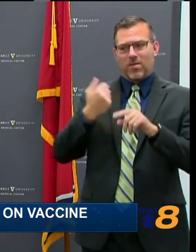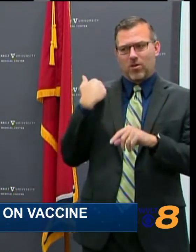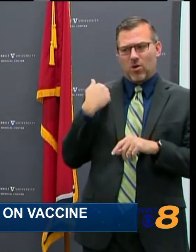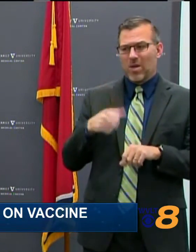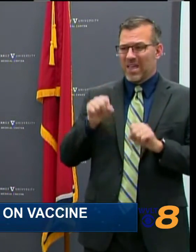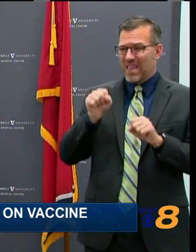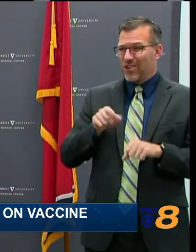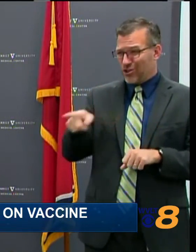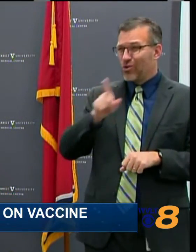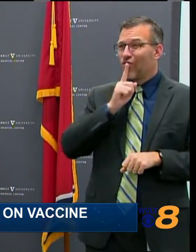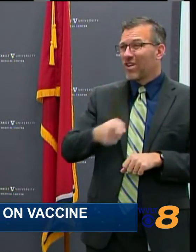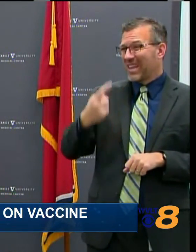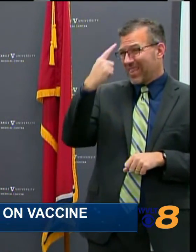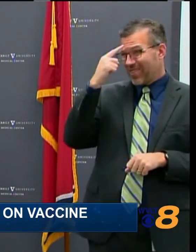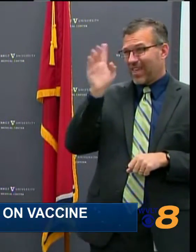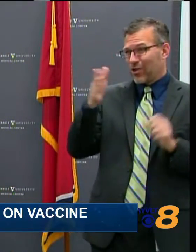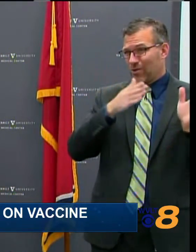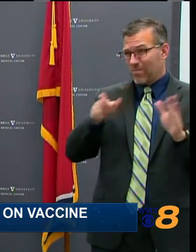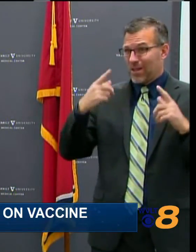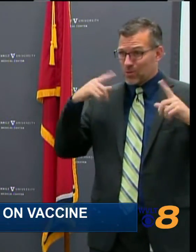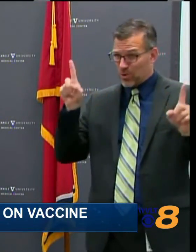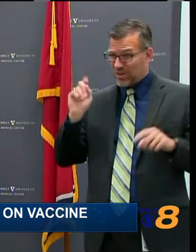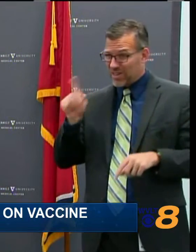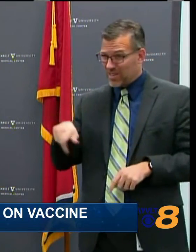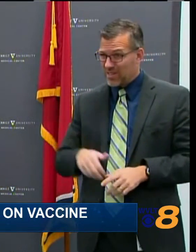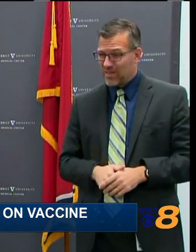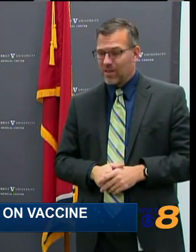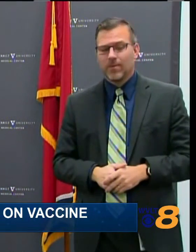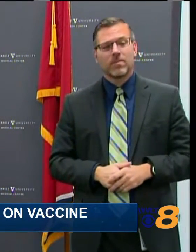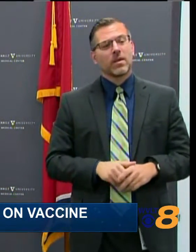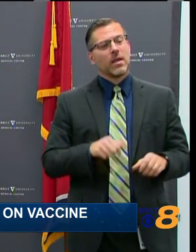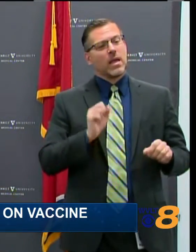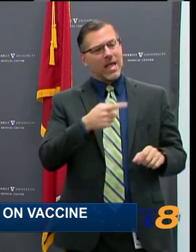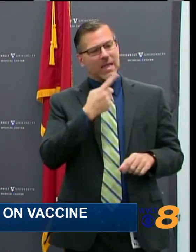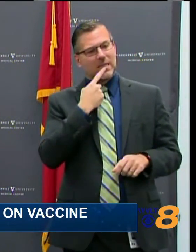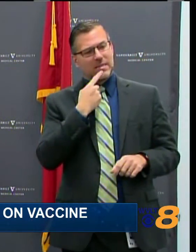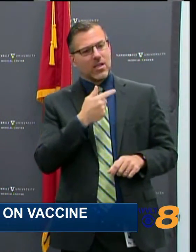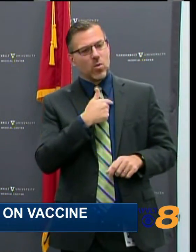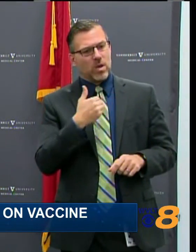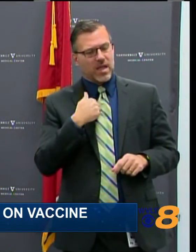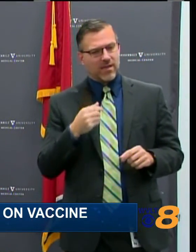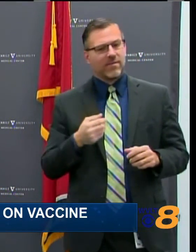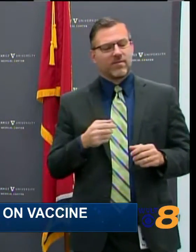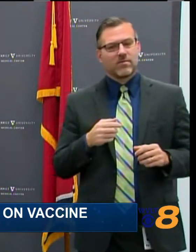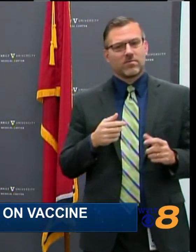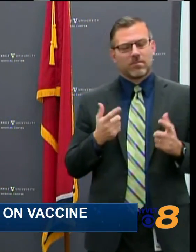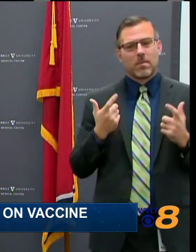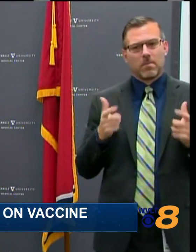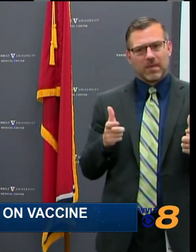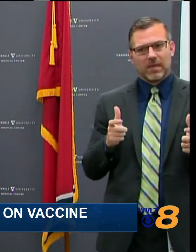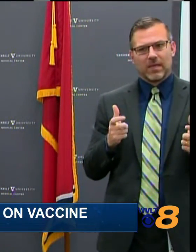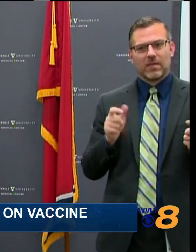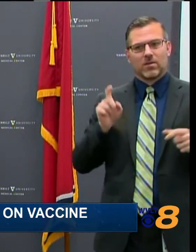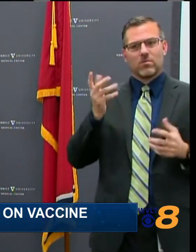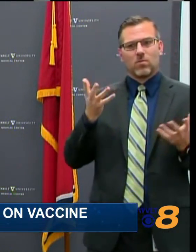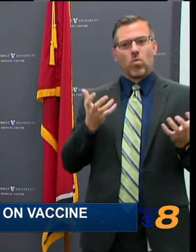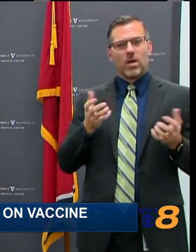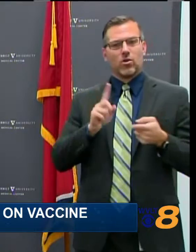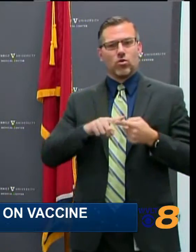you really say your strategy is working? I think what I can say is that there's a great desire for us to mitigate the spread